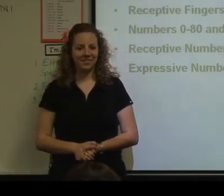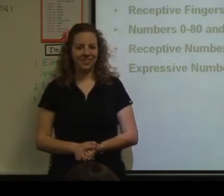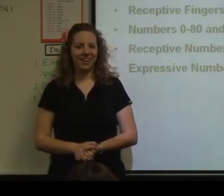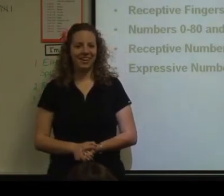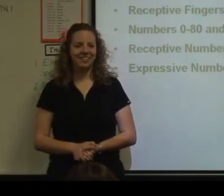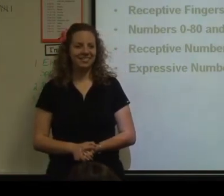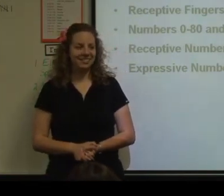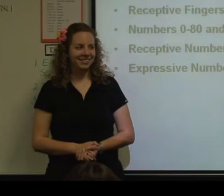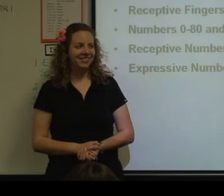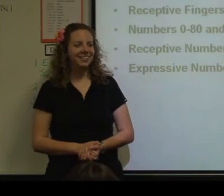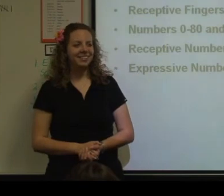Okay.